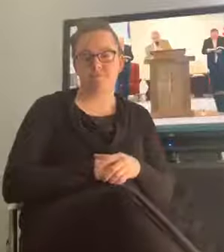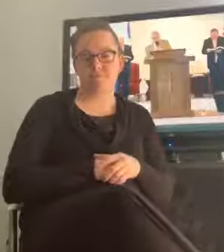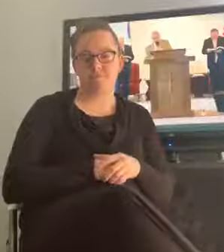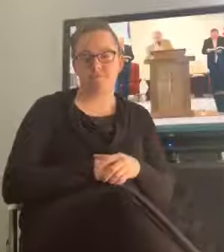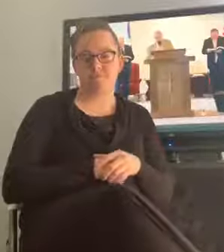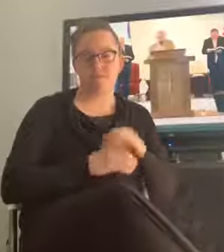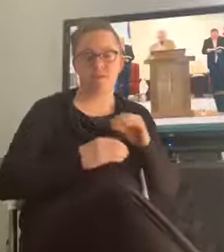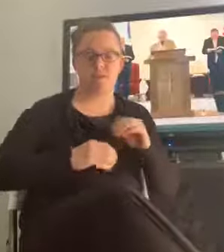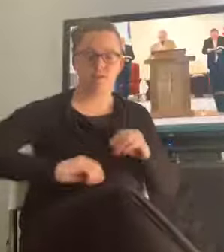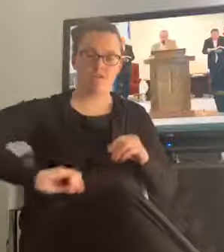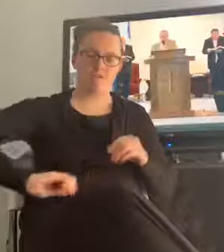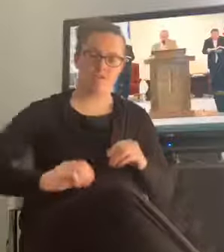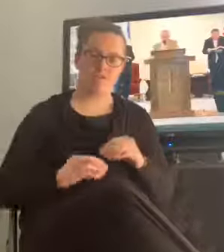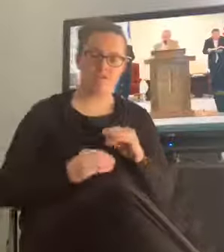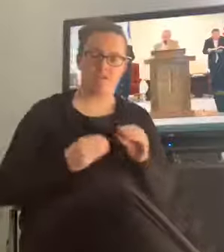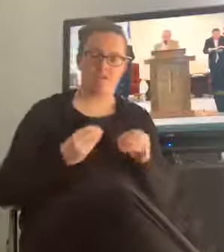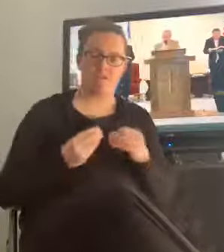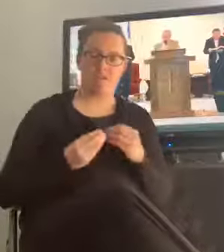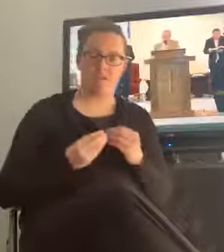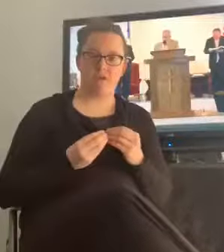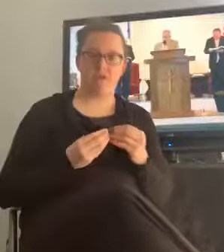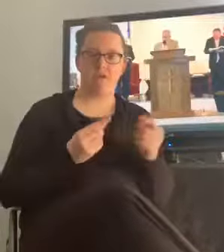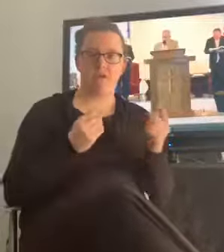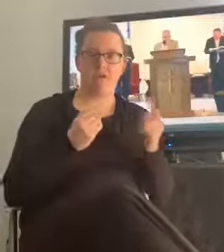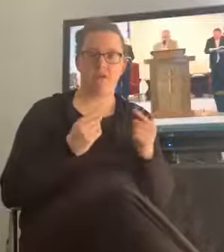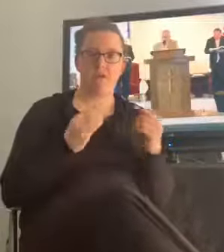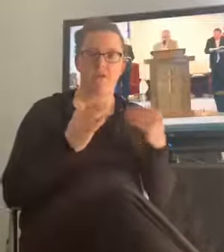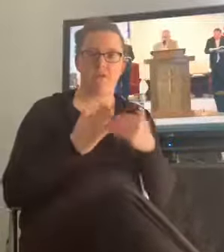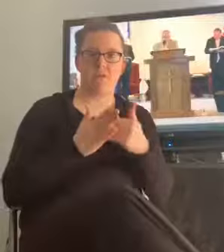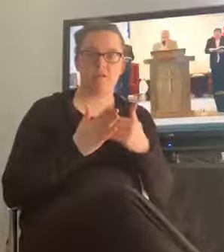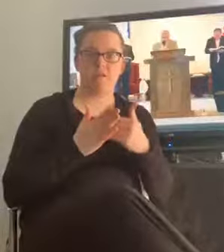1. And when they drew nigh unto Jerusalem,